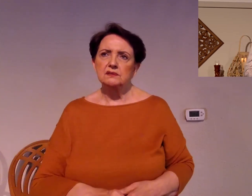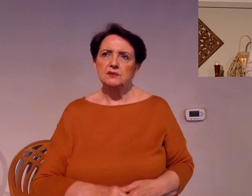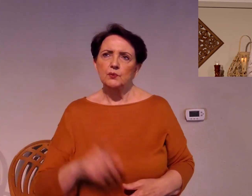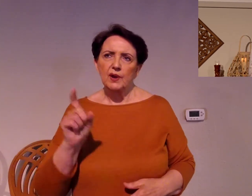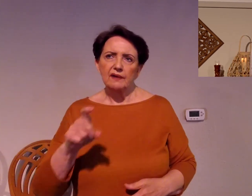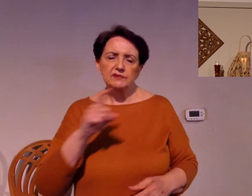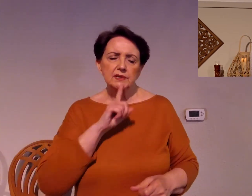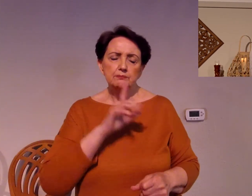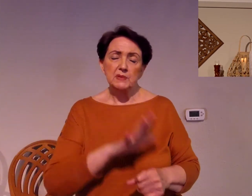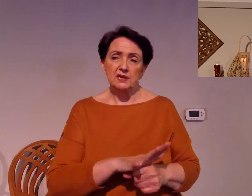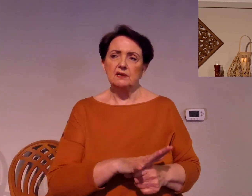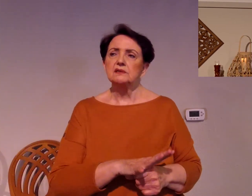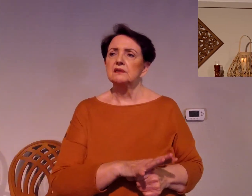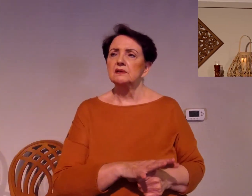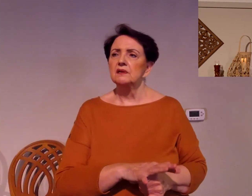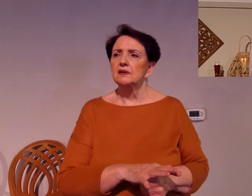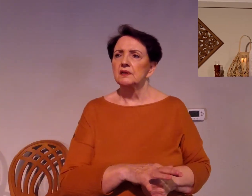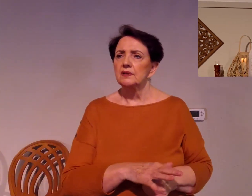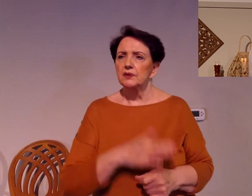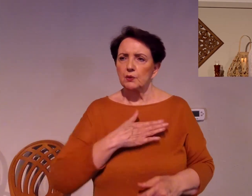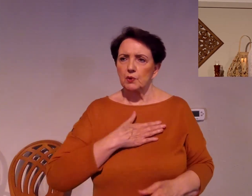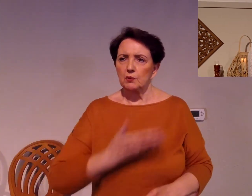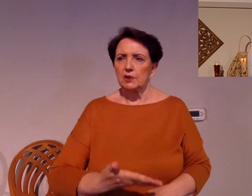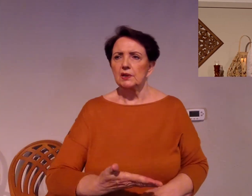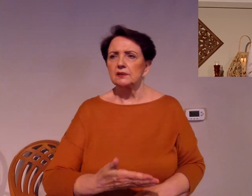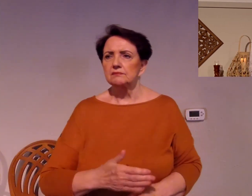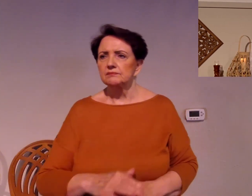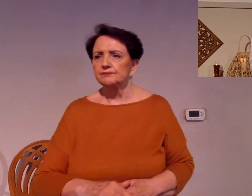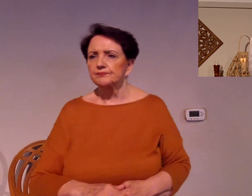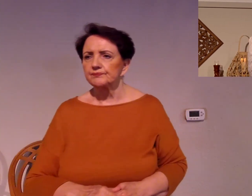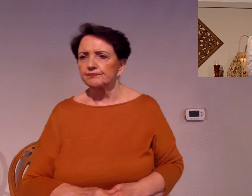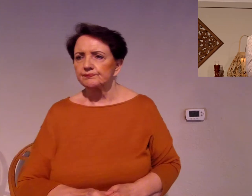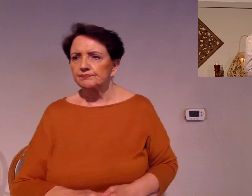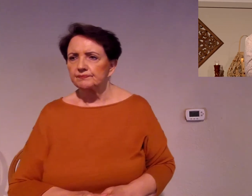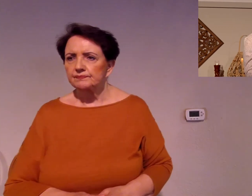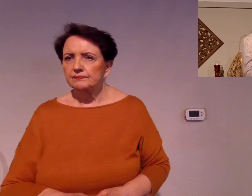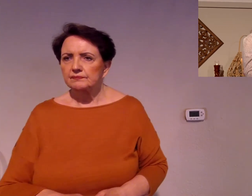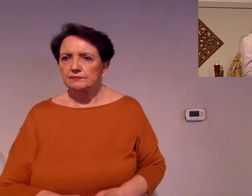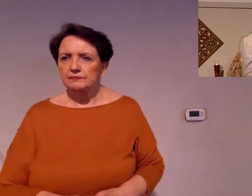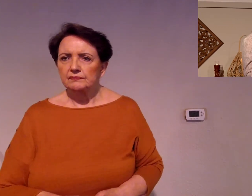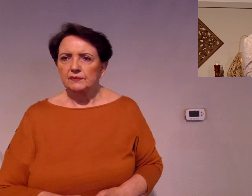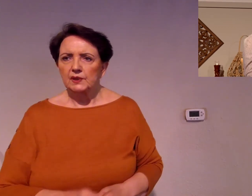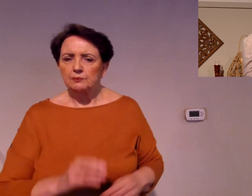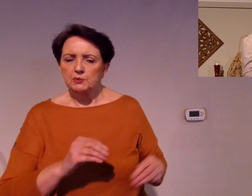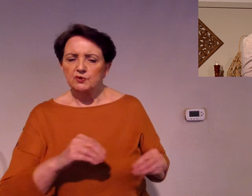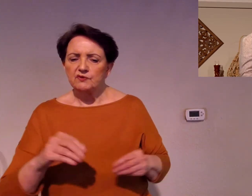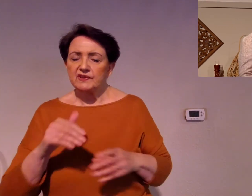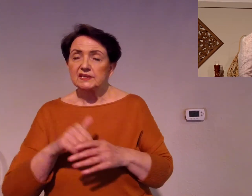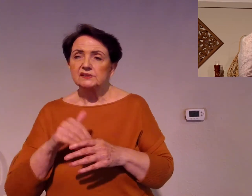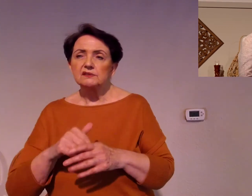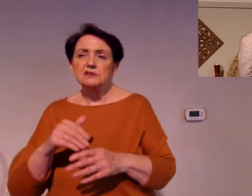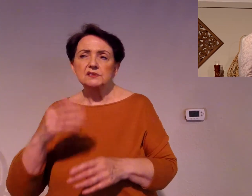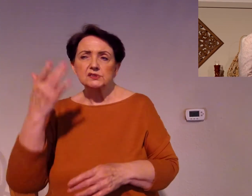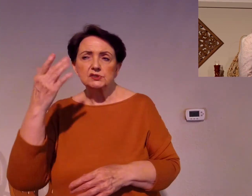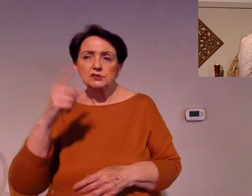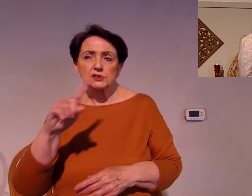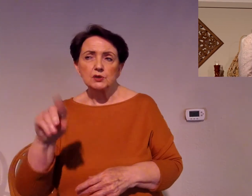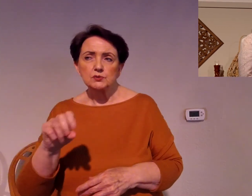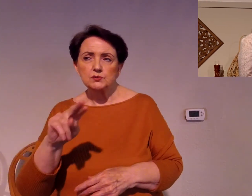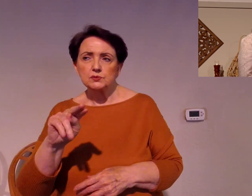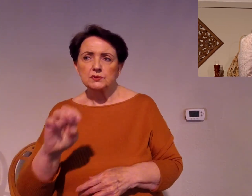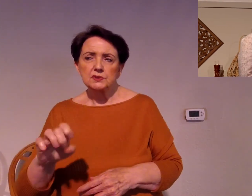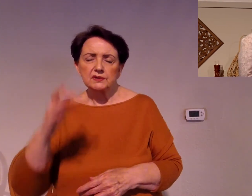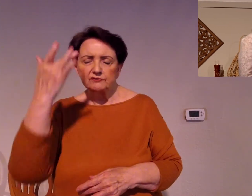have to commit that we are willing to move into this zone, this genius zone. It's not going to